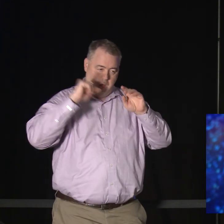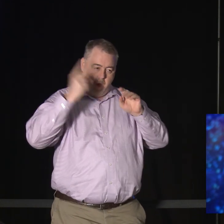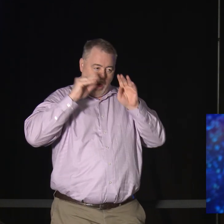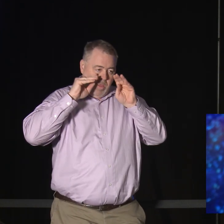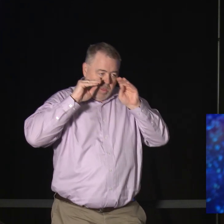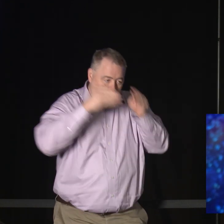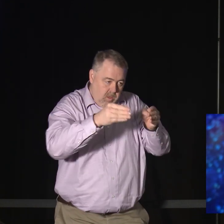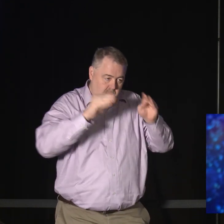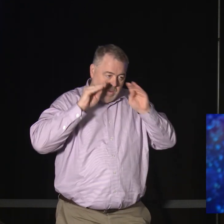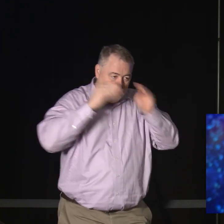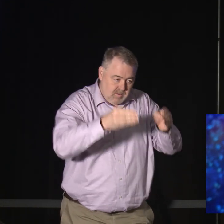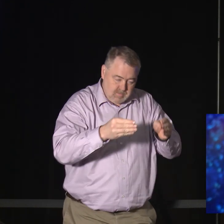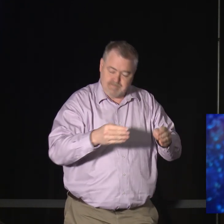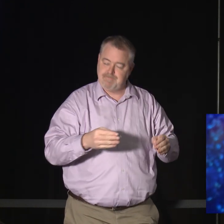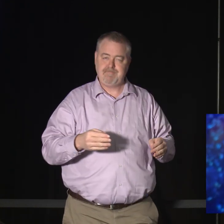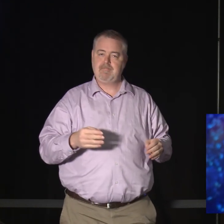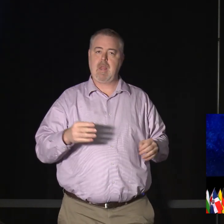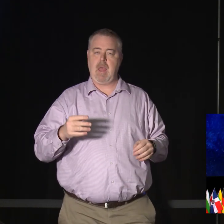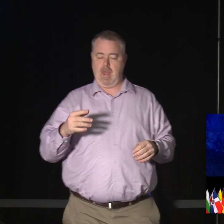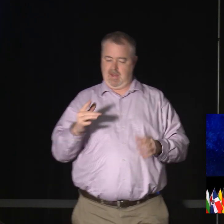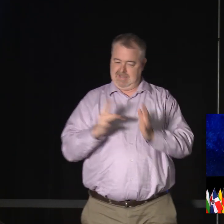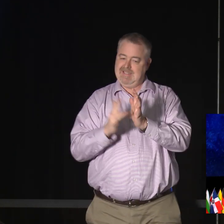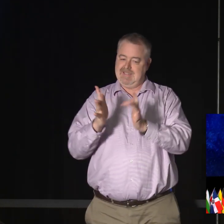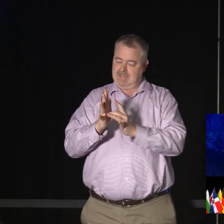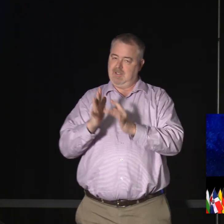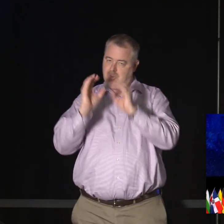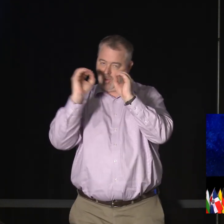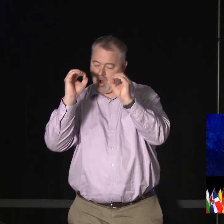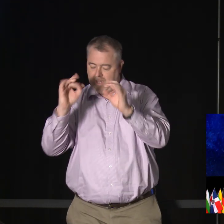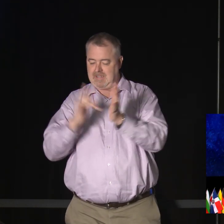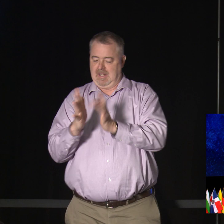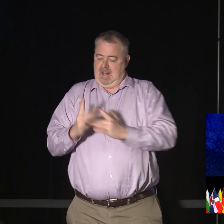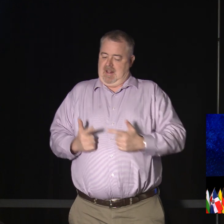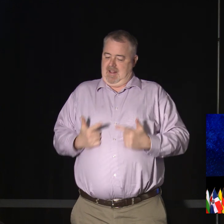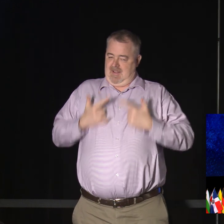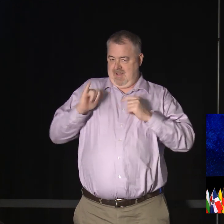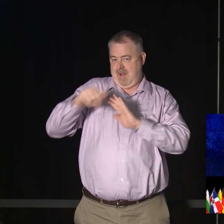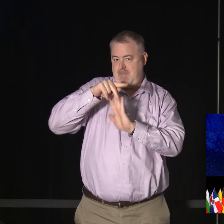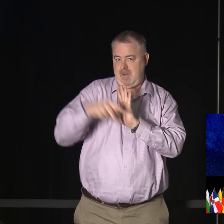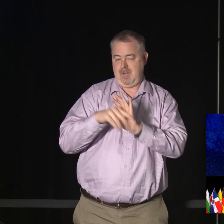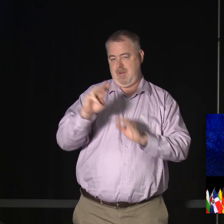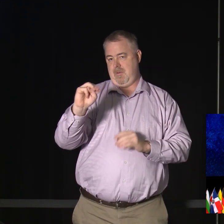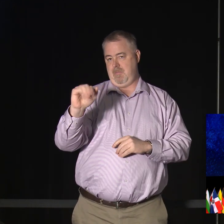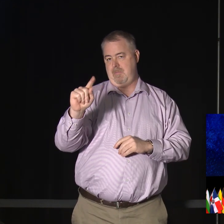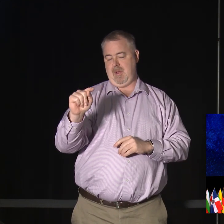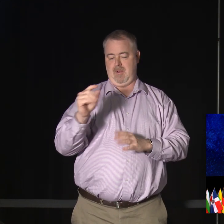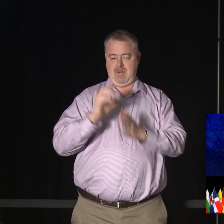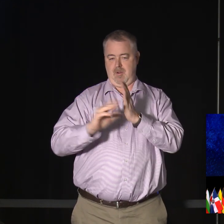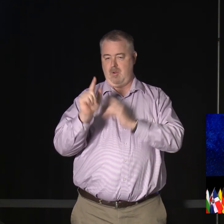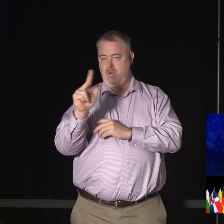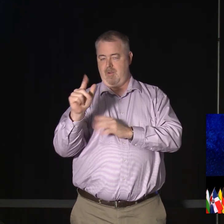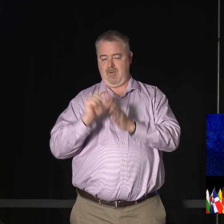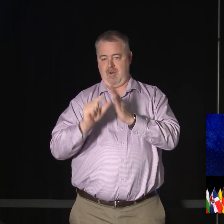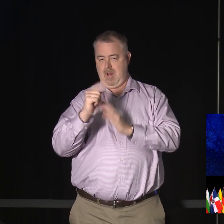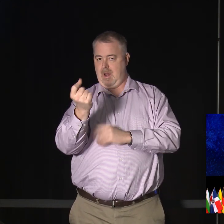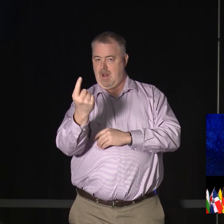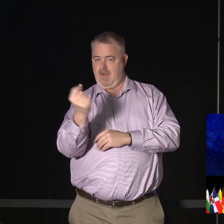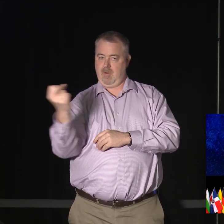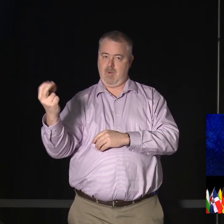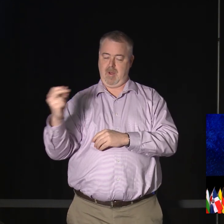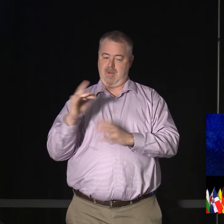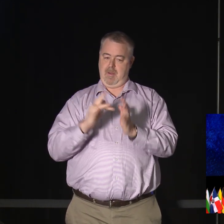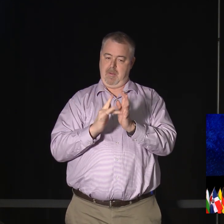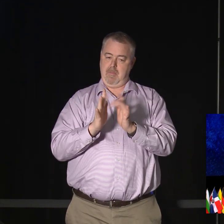Jesus taught, I believe, and lived this principle in Matthew chapter 23, verses 11 and 12. The Bible says, "But